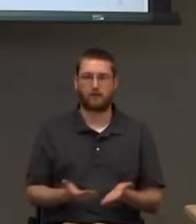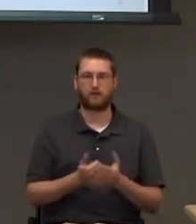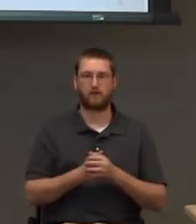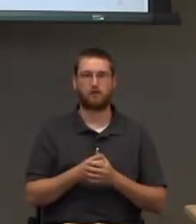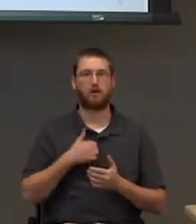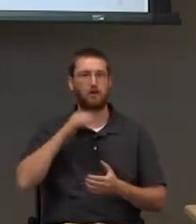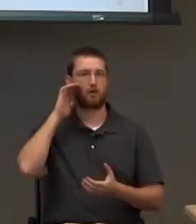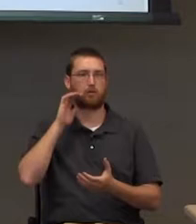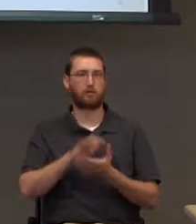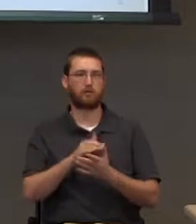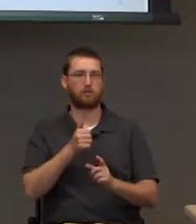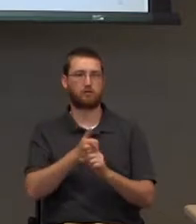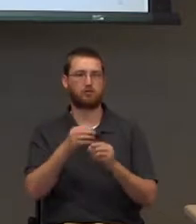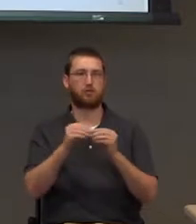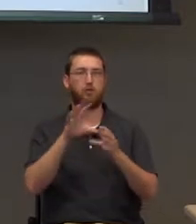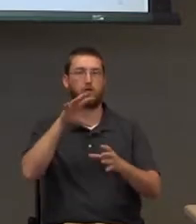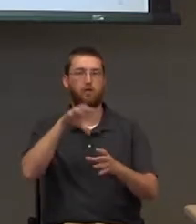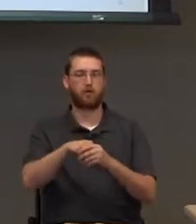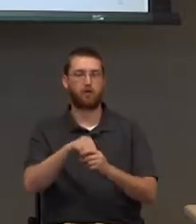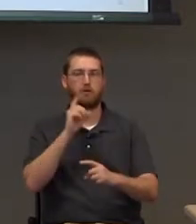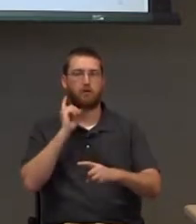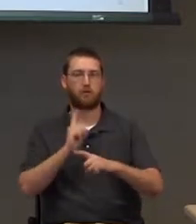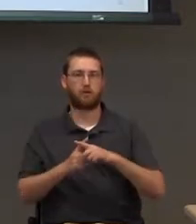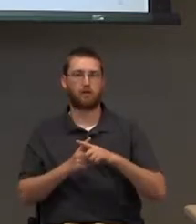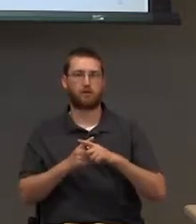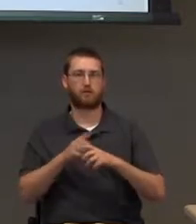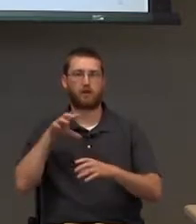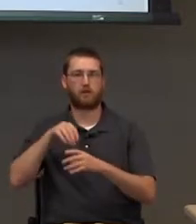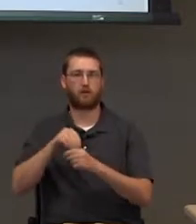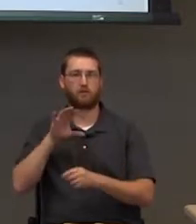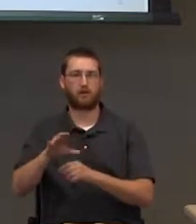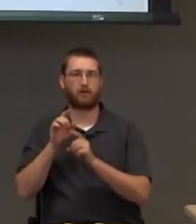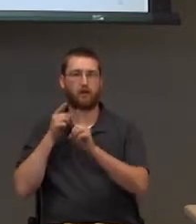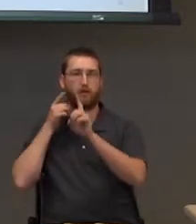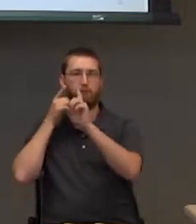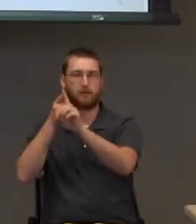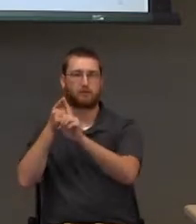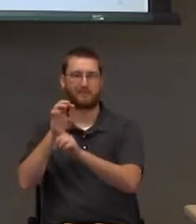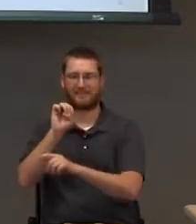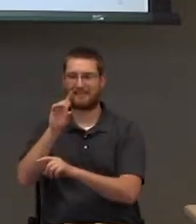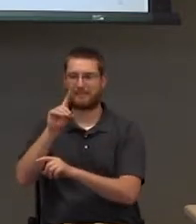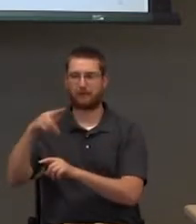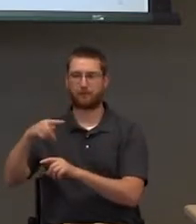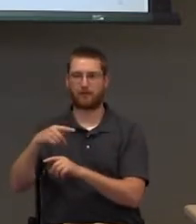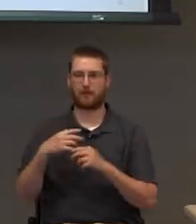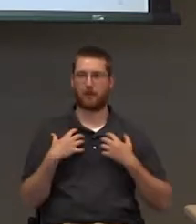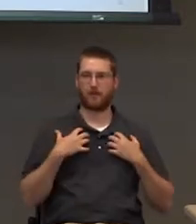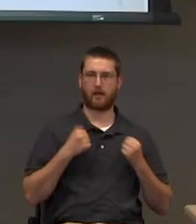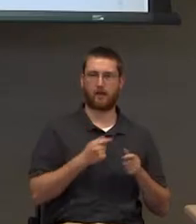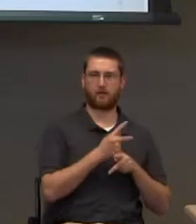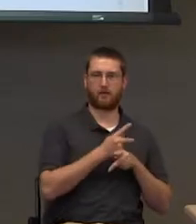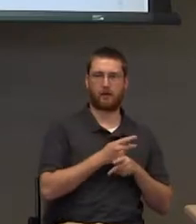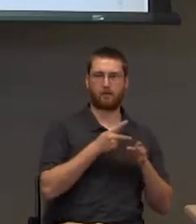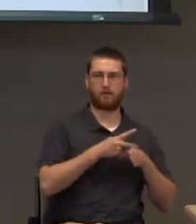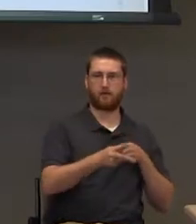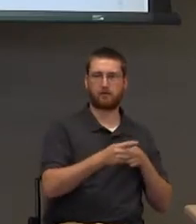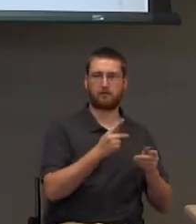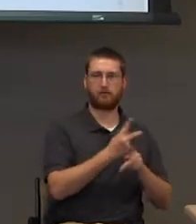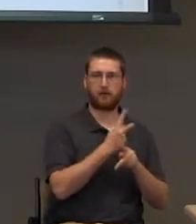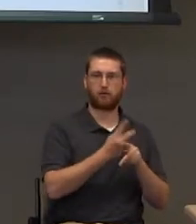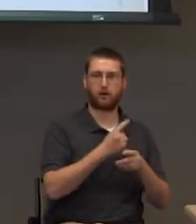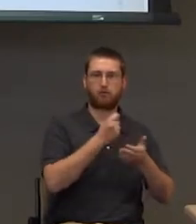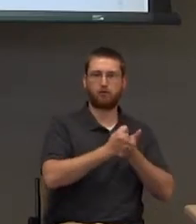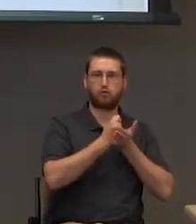they should be more engaged, but I think they should be engaged specifically on what their mission is and let the healthcare professionals, for example, figure out the treatment